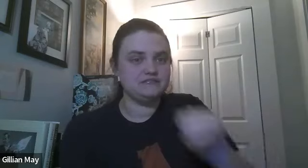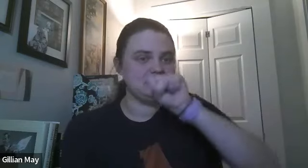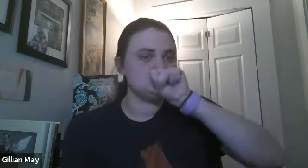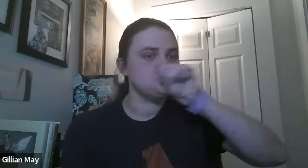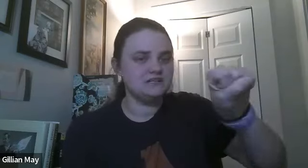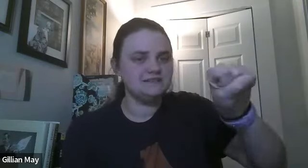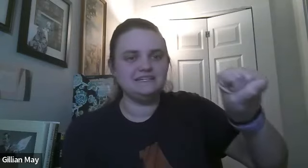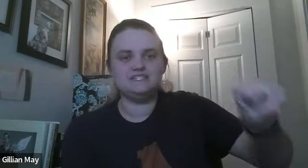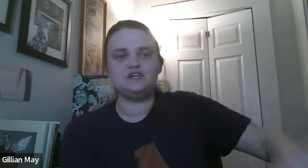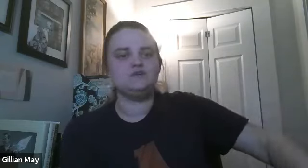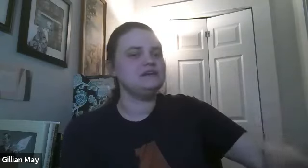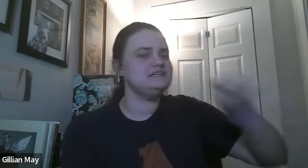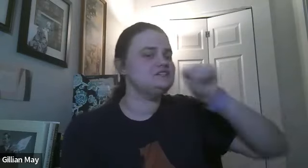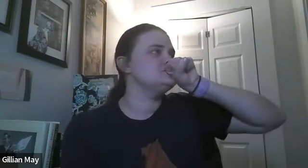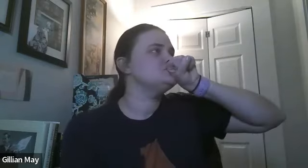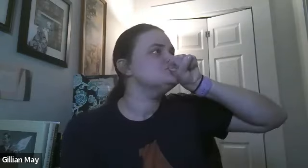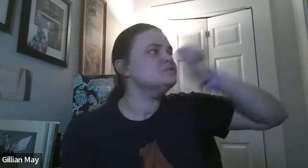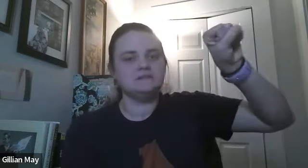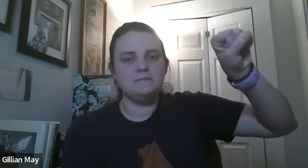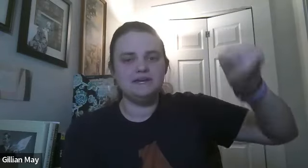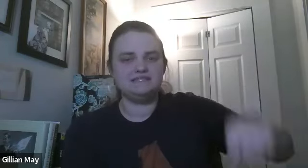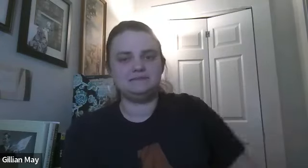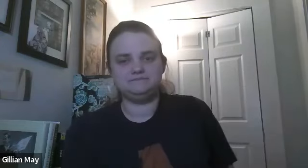fist. Like it is so good. It's just amazing.